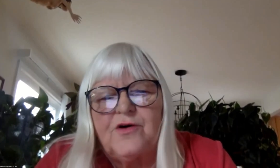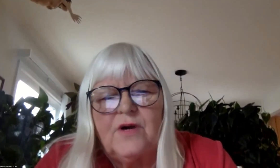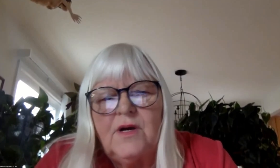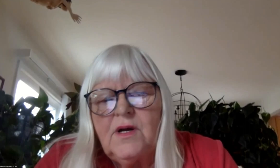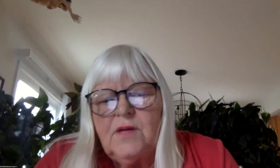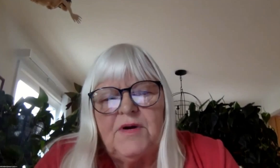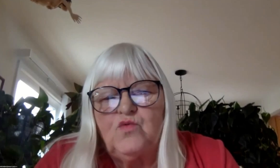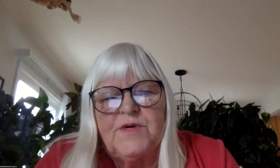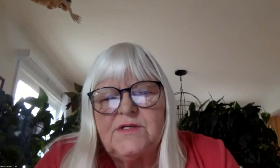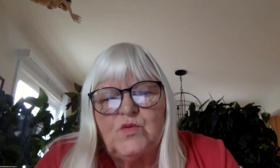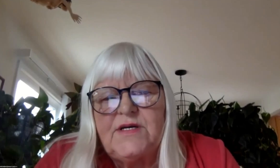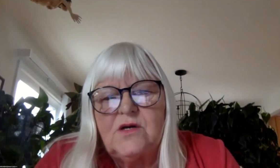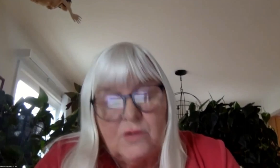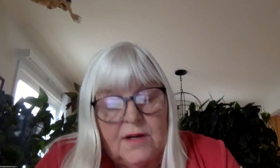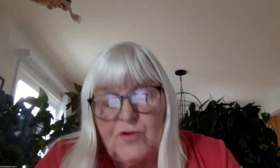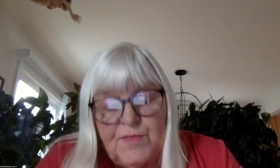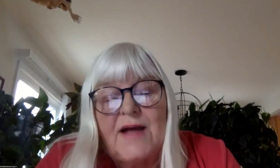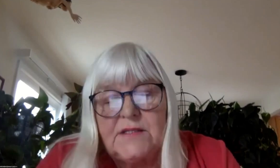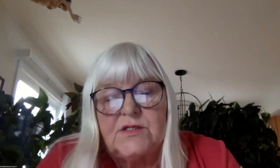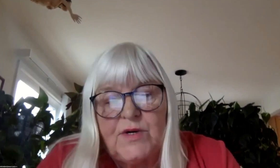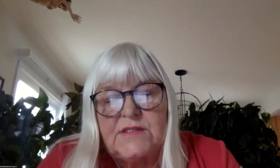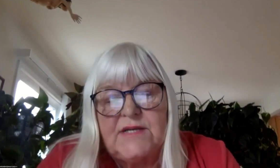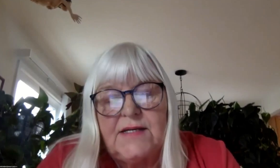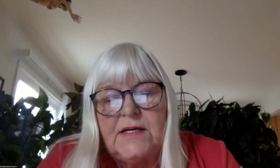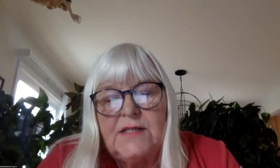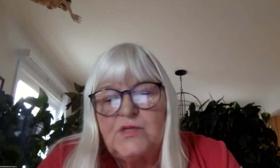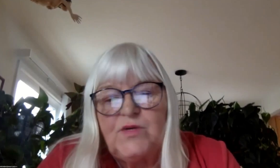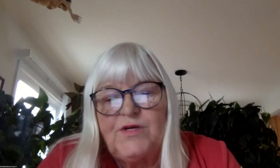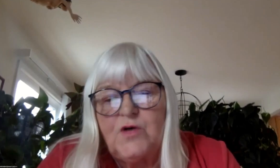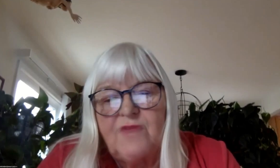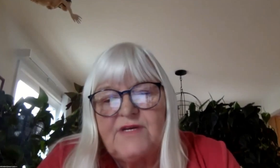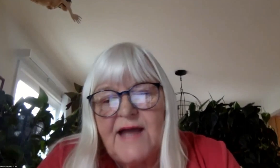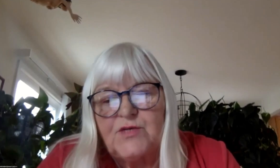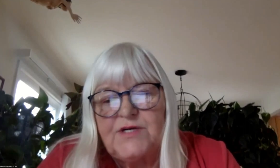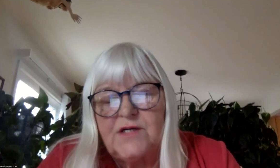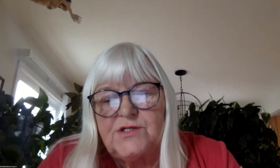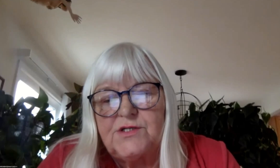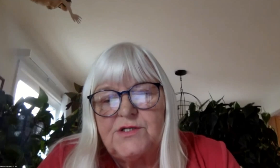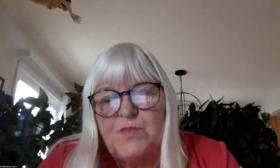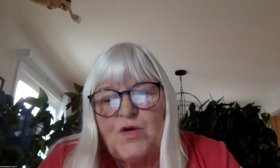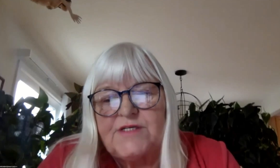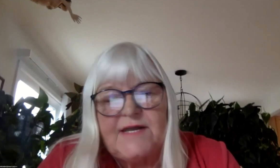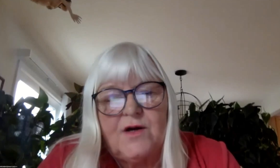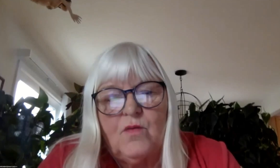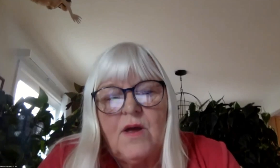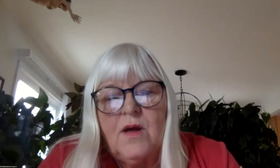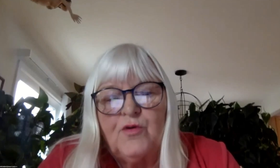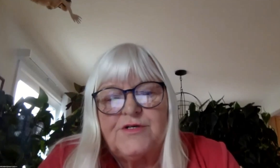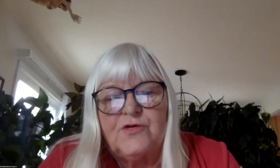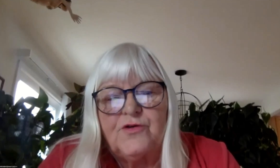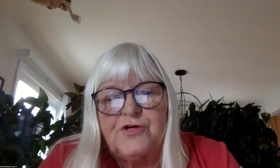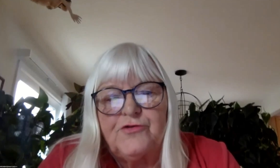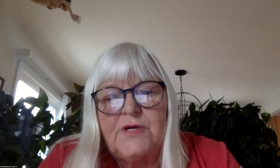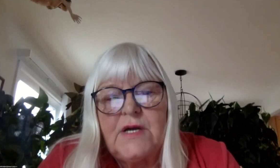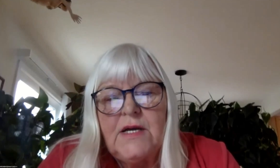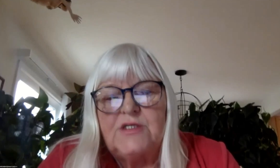it better. But a woman in Sweden, or a respondent in Sweden, said, in Sweden, we don't have a tax reduction to support a stay-at-home person